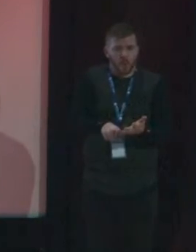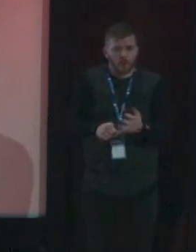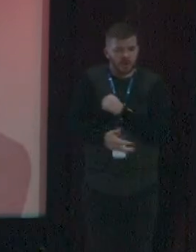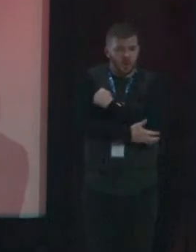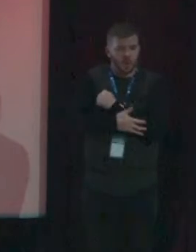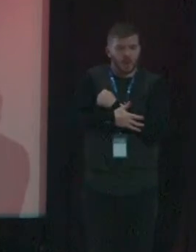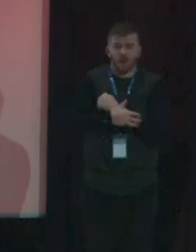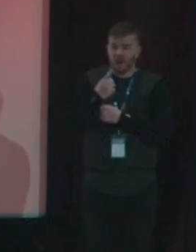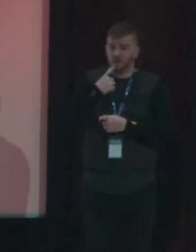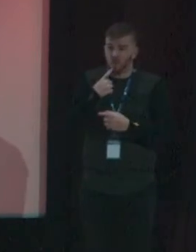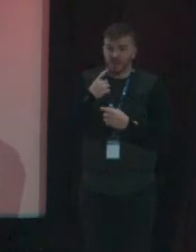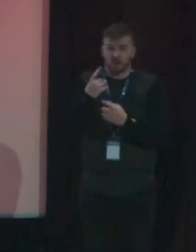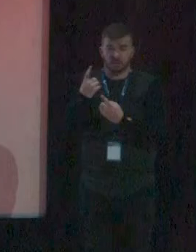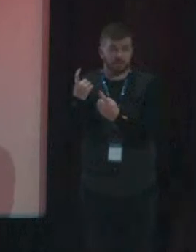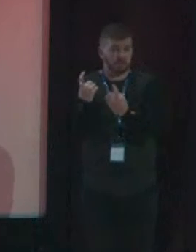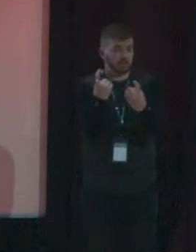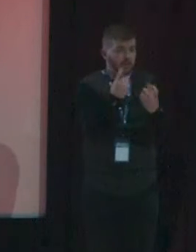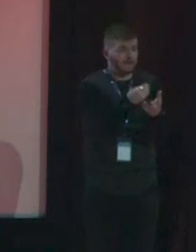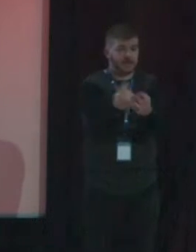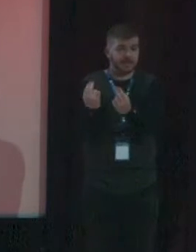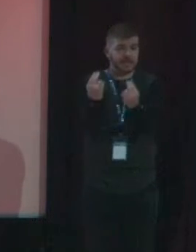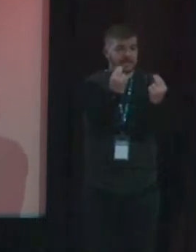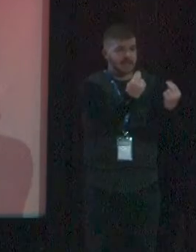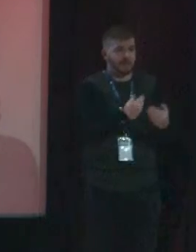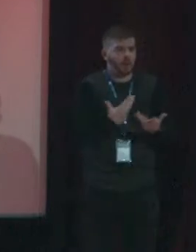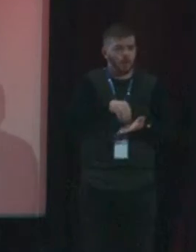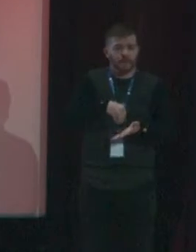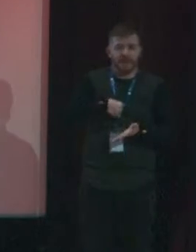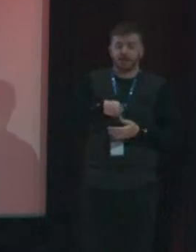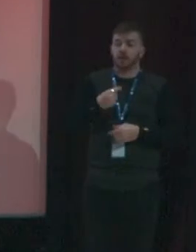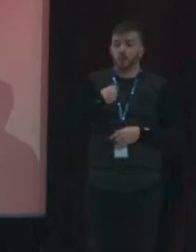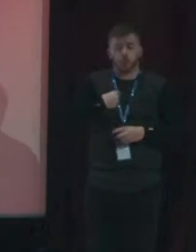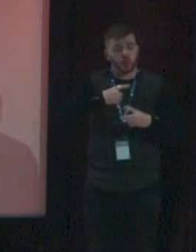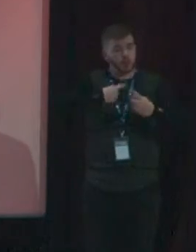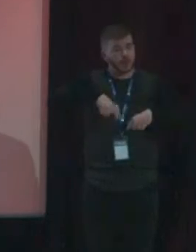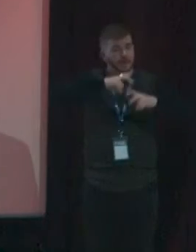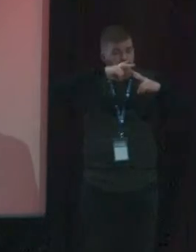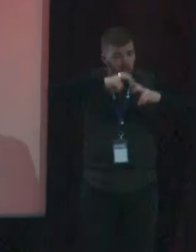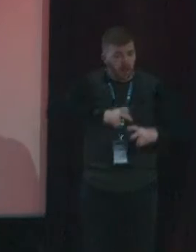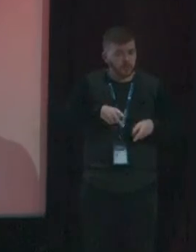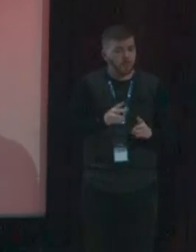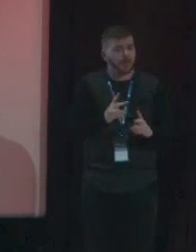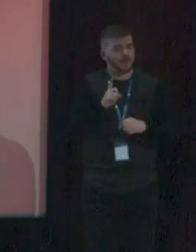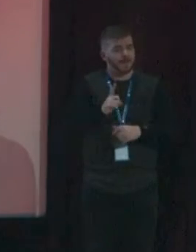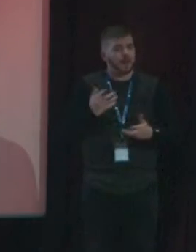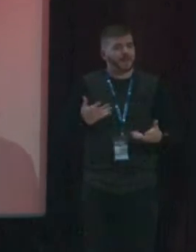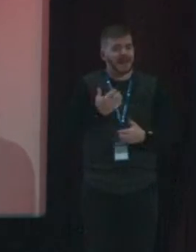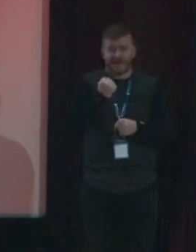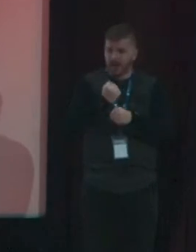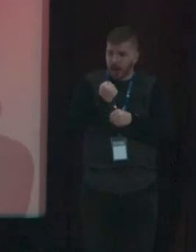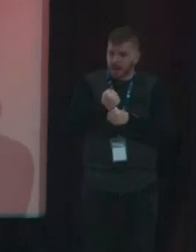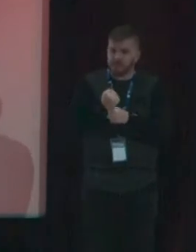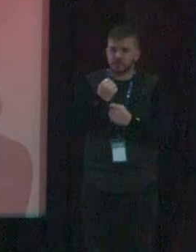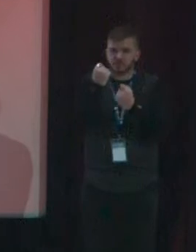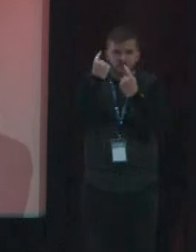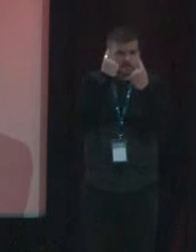money from anyone who will pay us, is the honest truth. But one of the things we do is we analyze the way people play video games. We try and understand how and